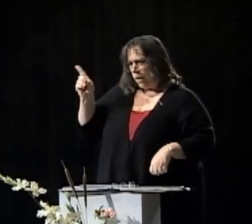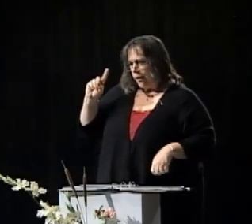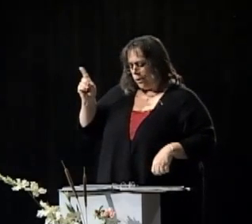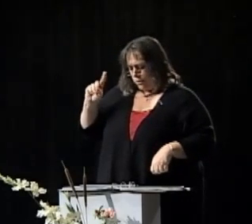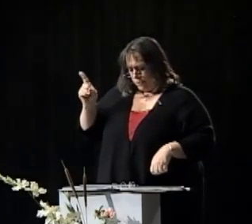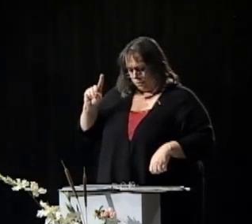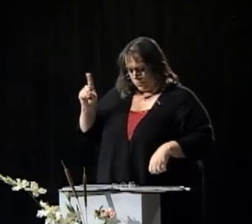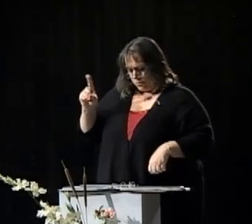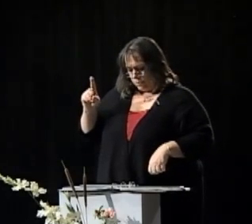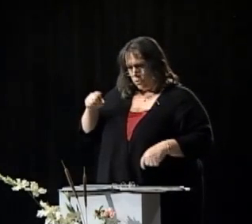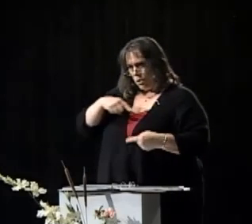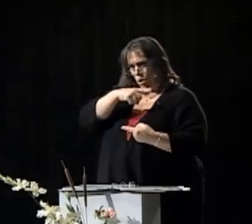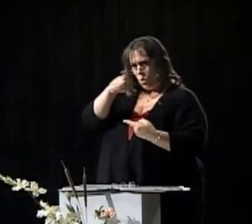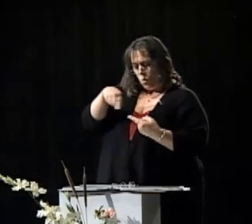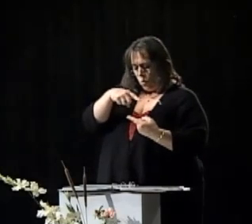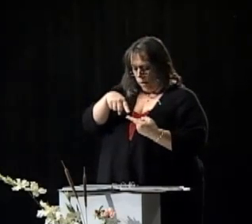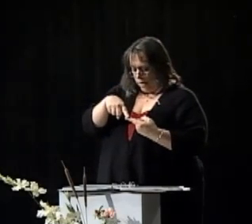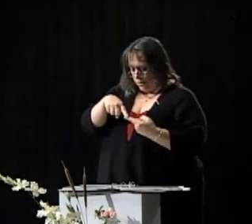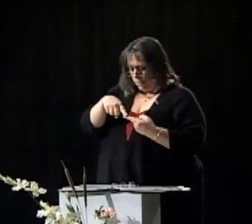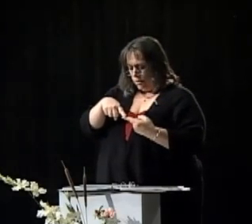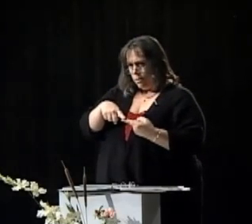where, when,